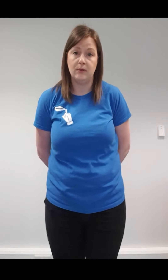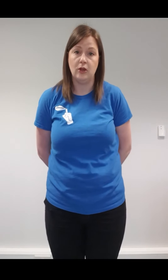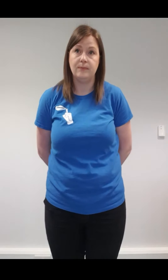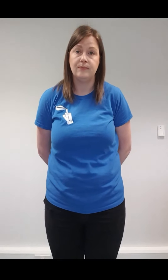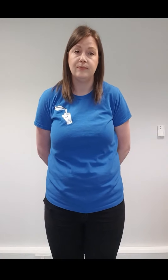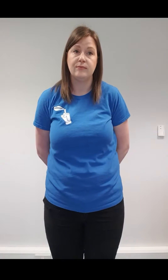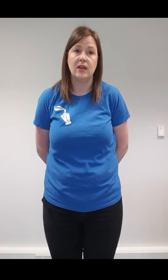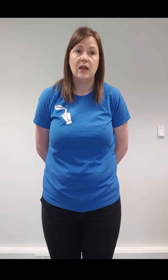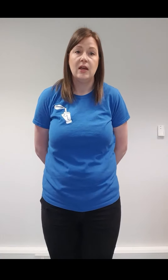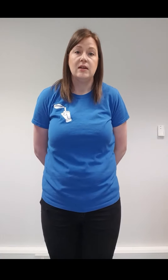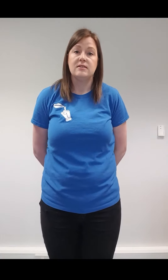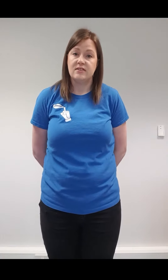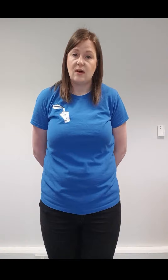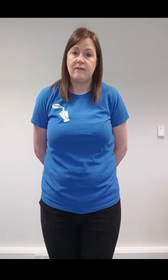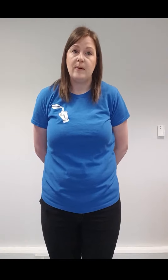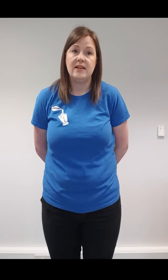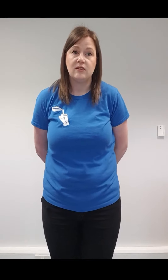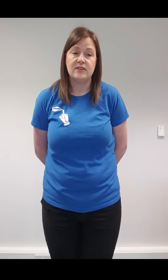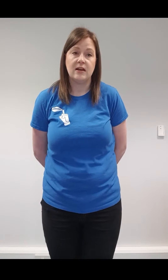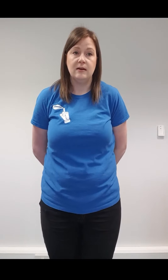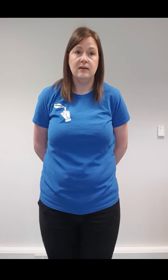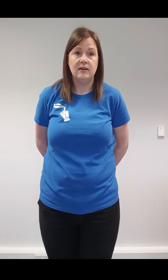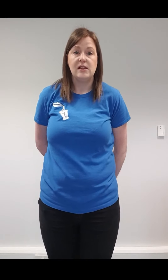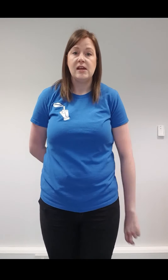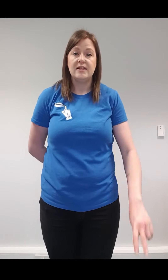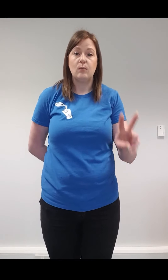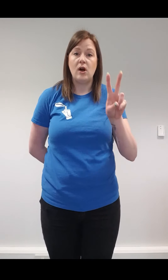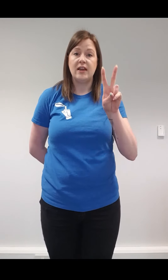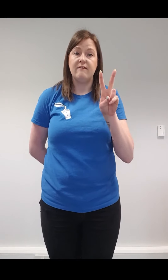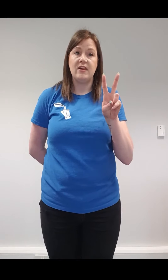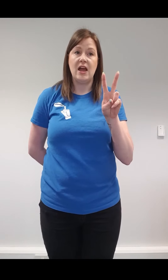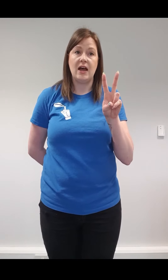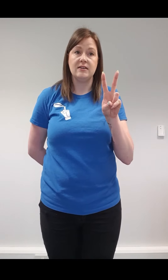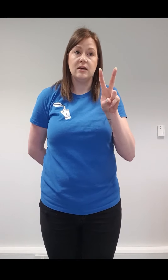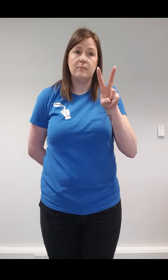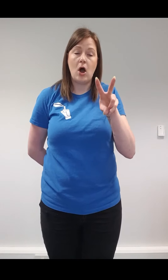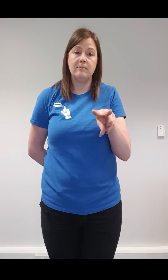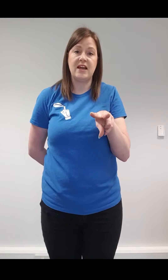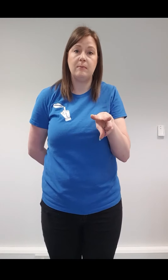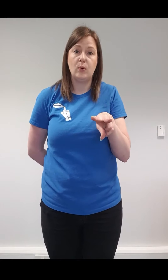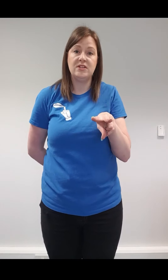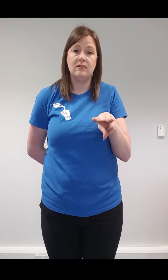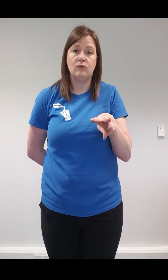you. So the sign for police officer is a working V hand, palm down pointing